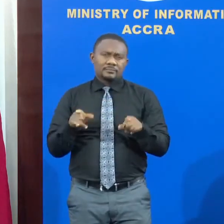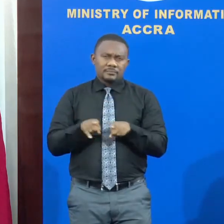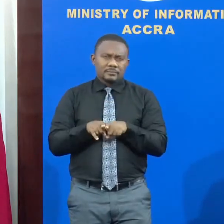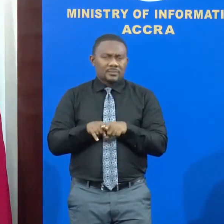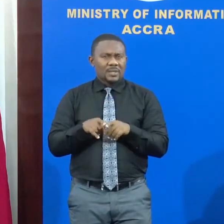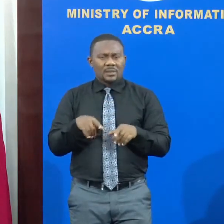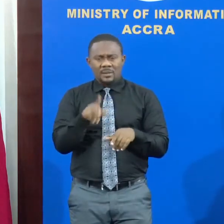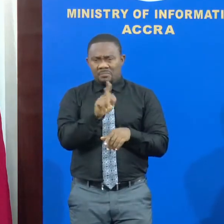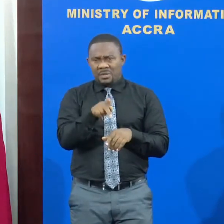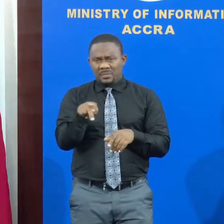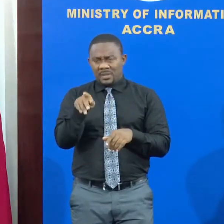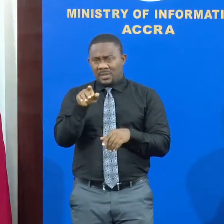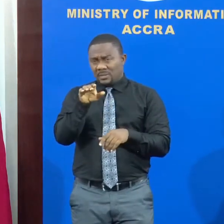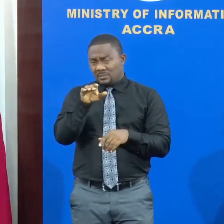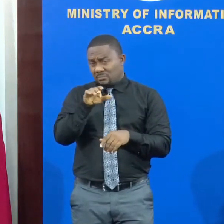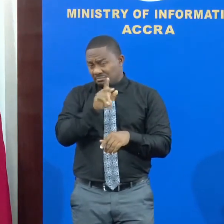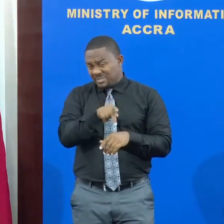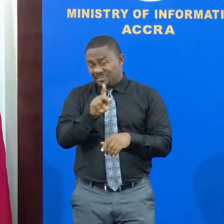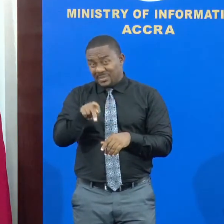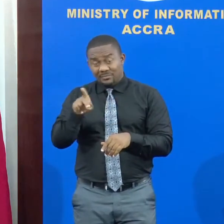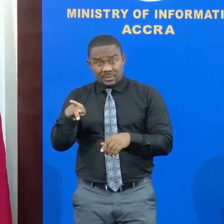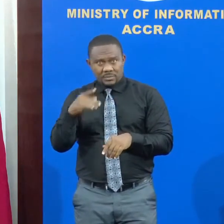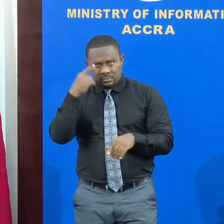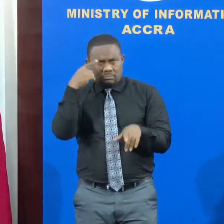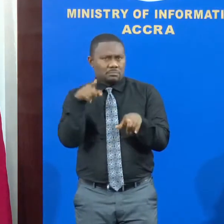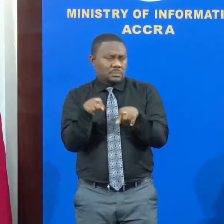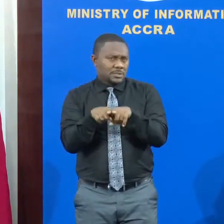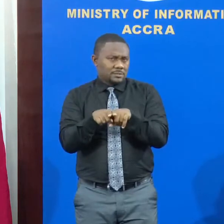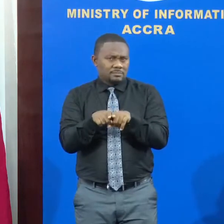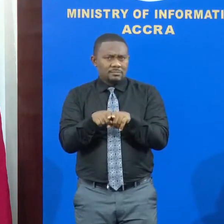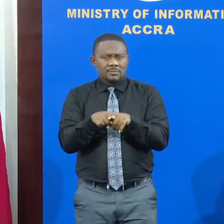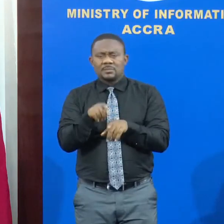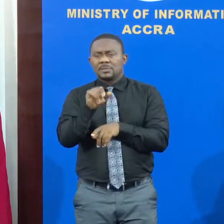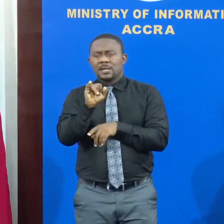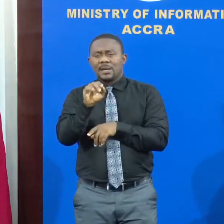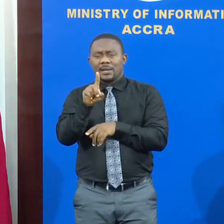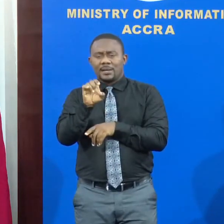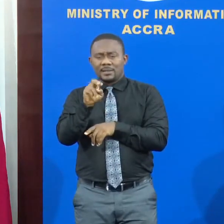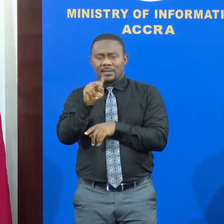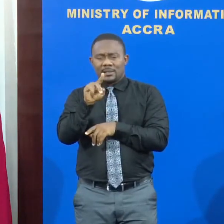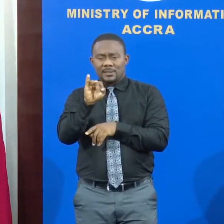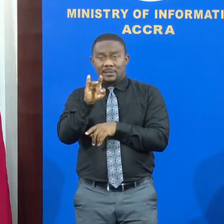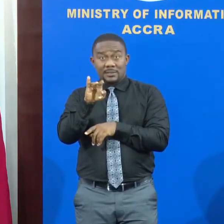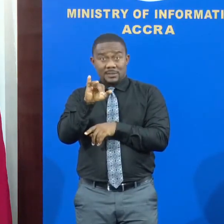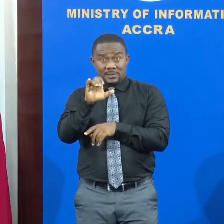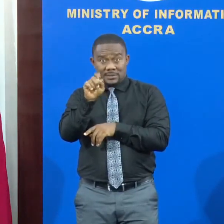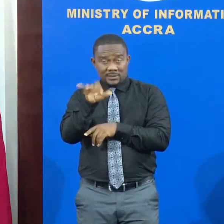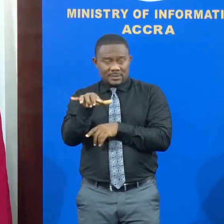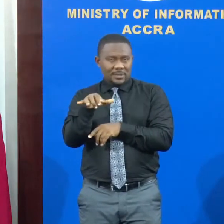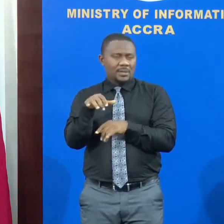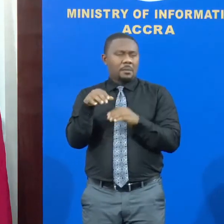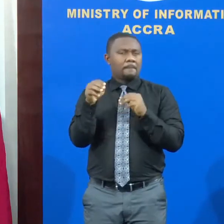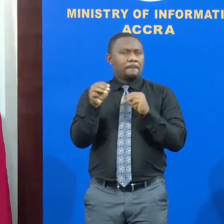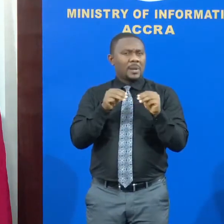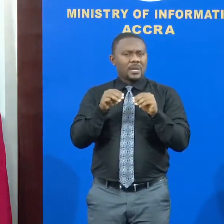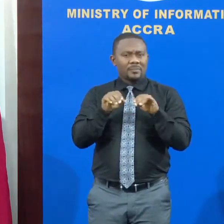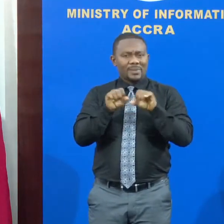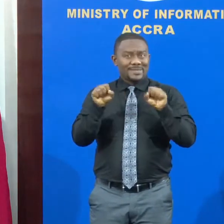public-private partnership project agreement with Identity Management System, which I described as a subsidiary of the Margins Group,